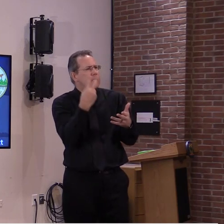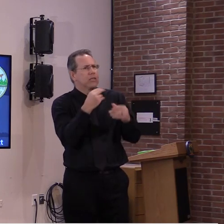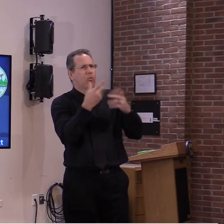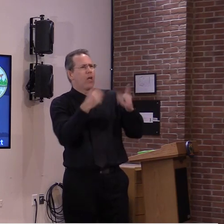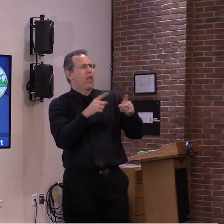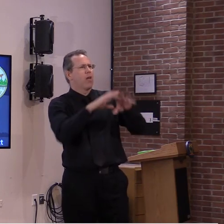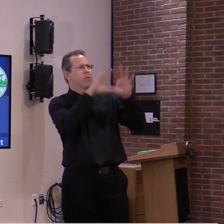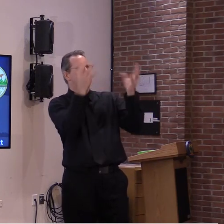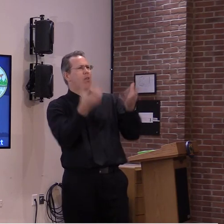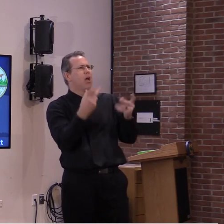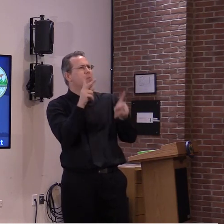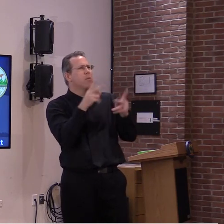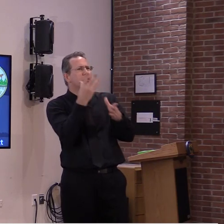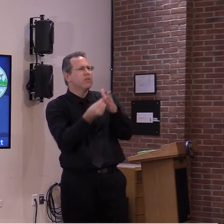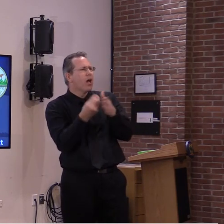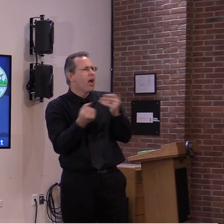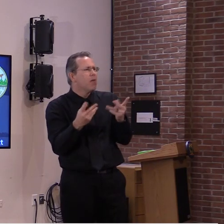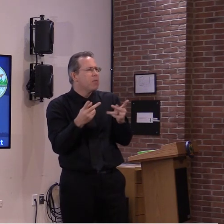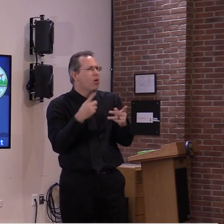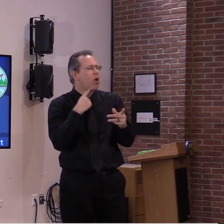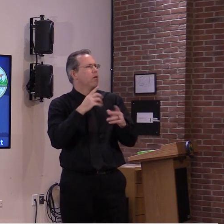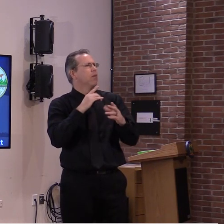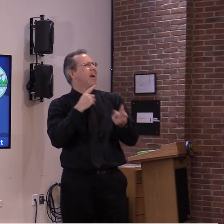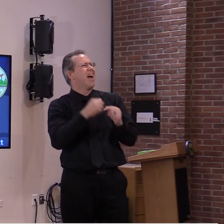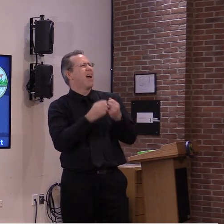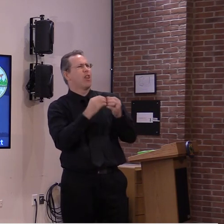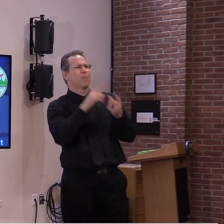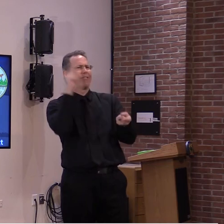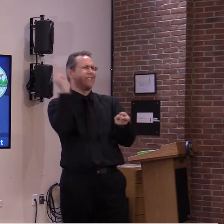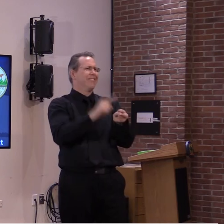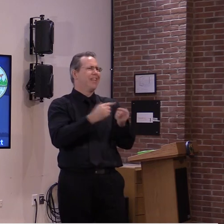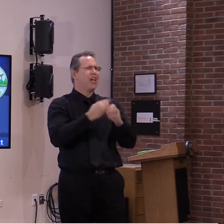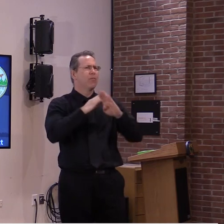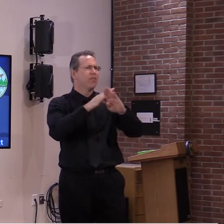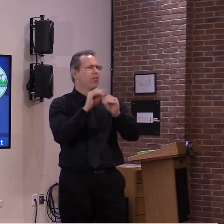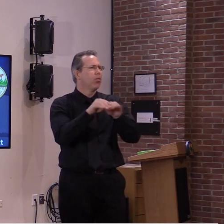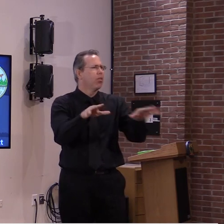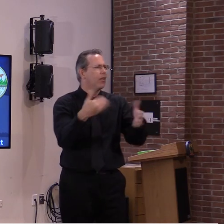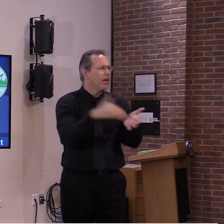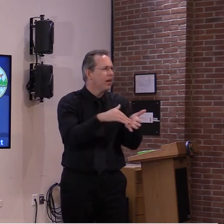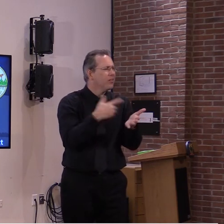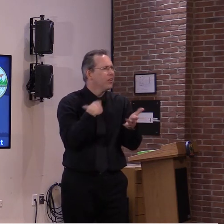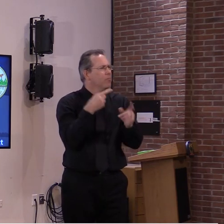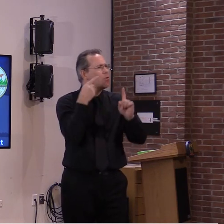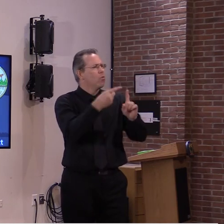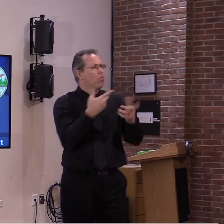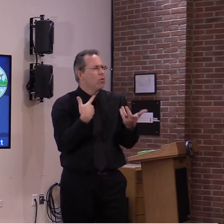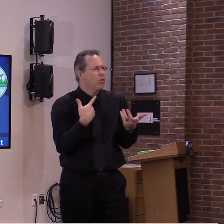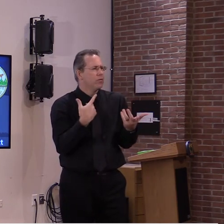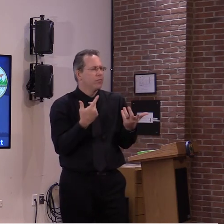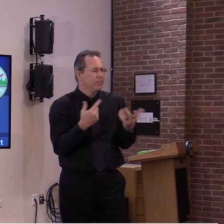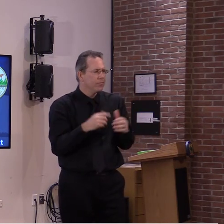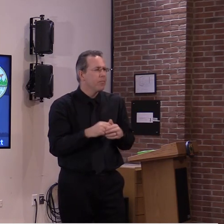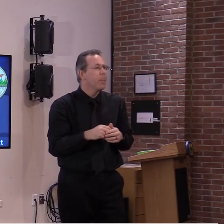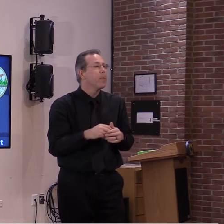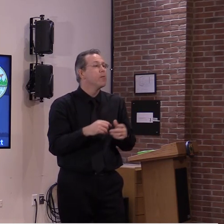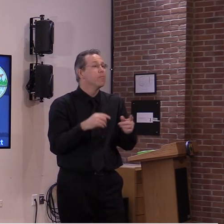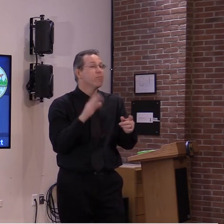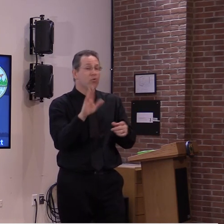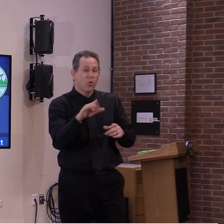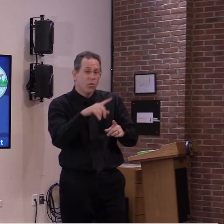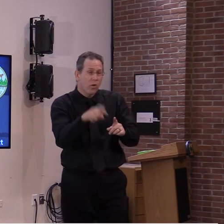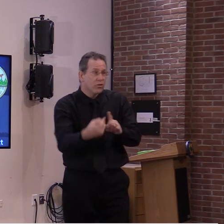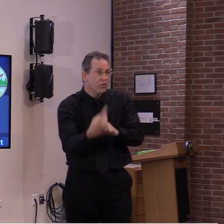future. That's my only point. But yeah, if your point is that people die every day,